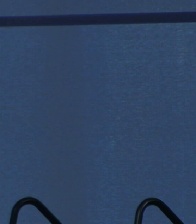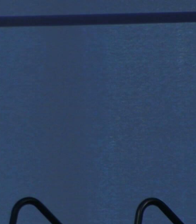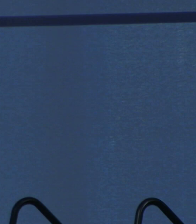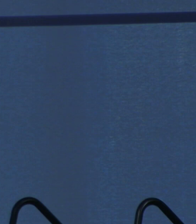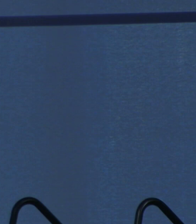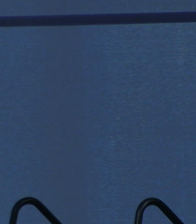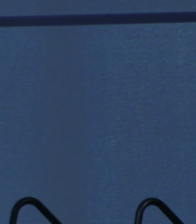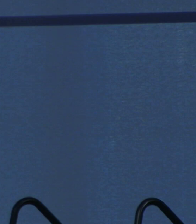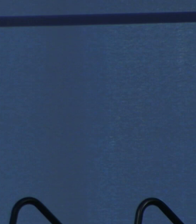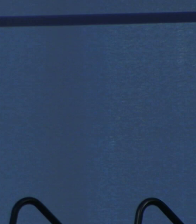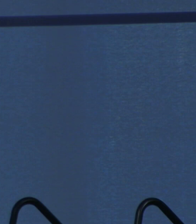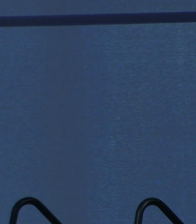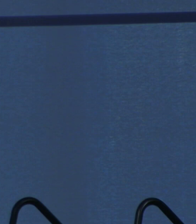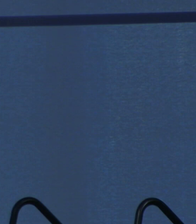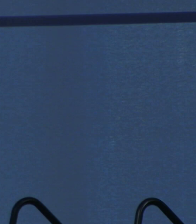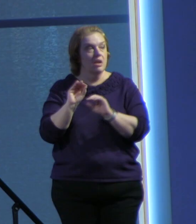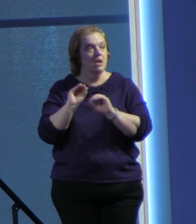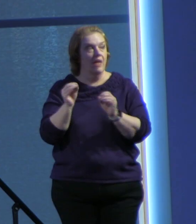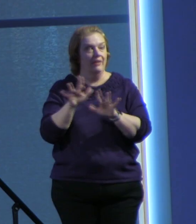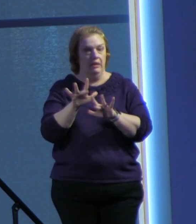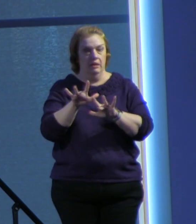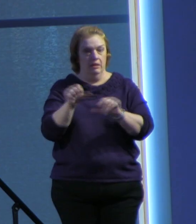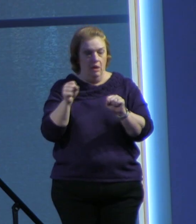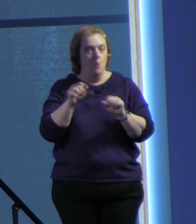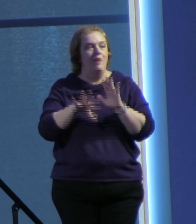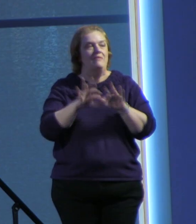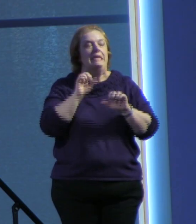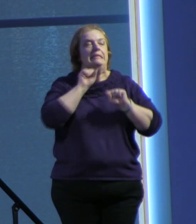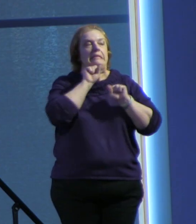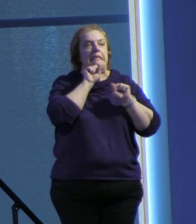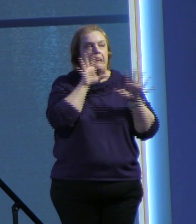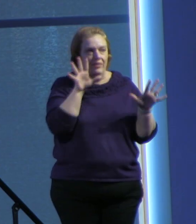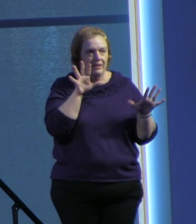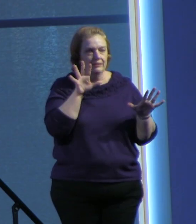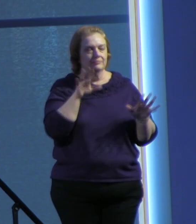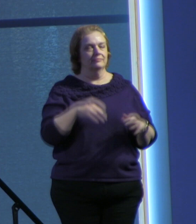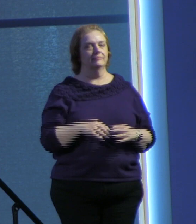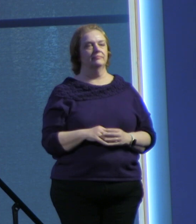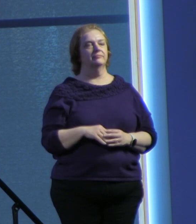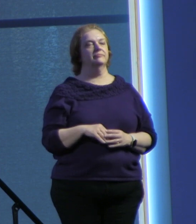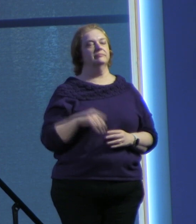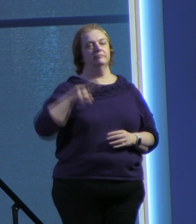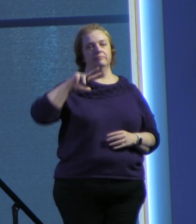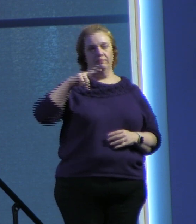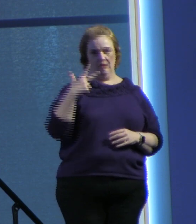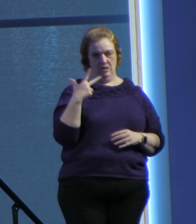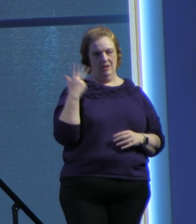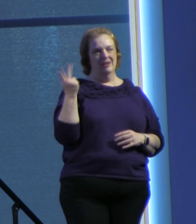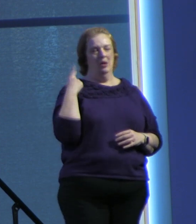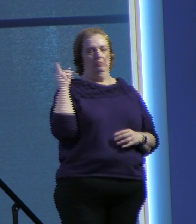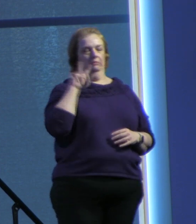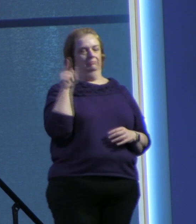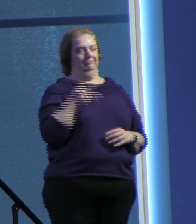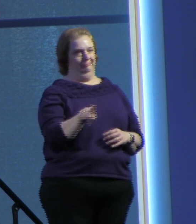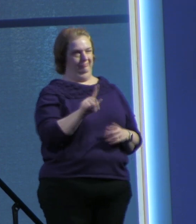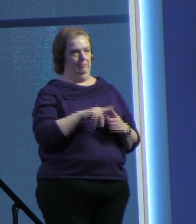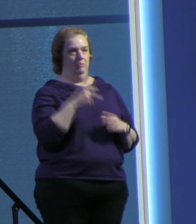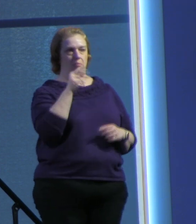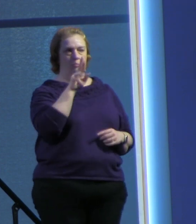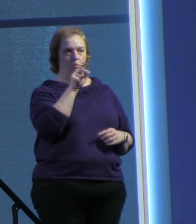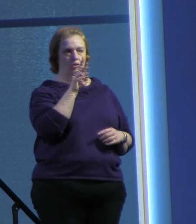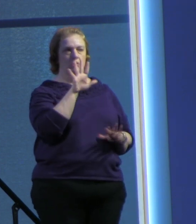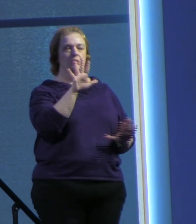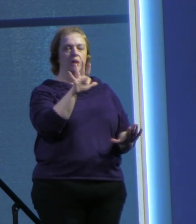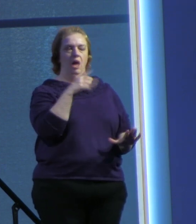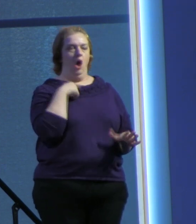this room. Nothing. We can't find anybody. Nothing. The next day, we go down to the porter, and we say, we need to just